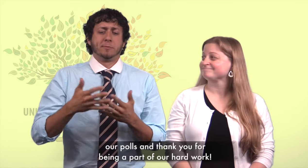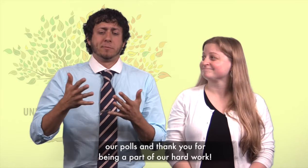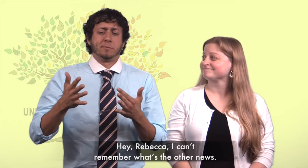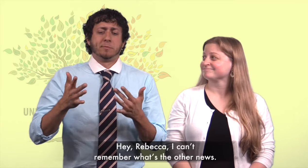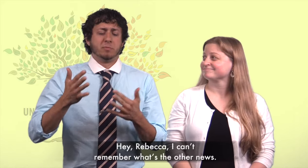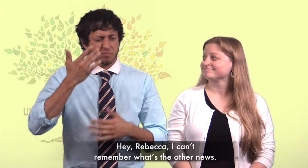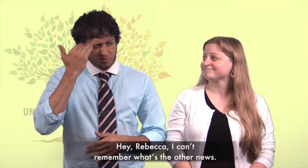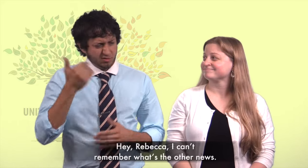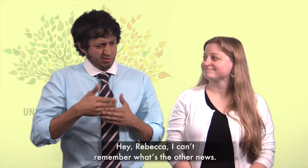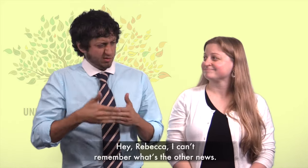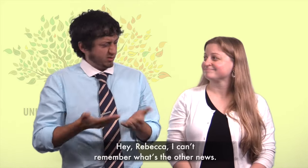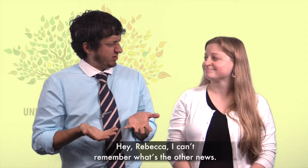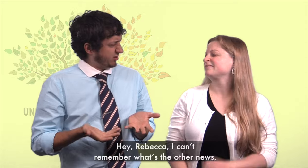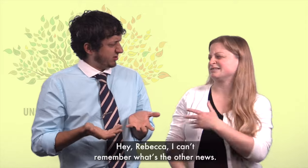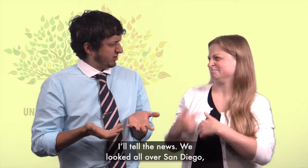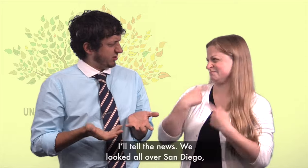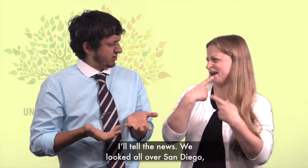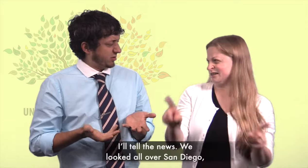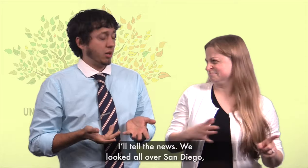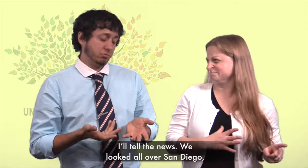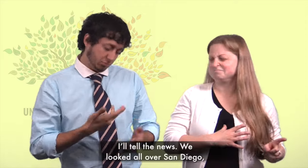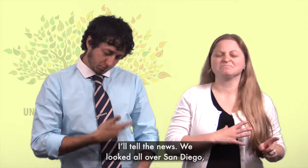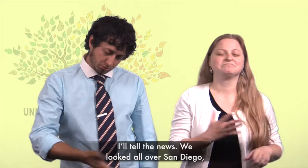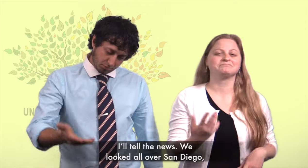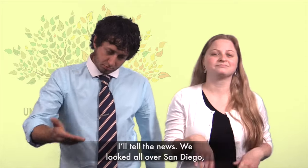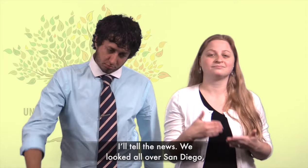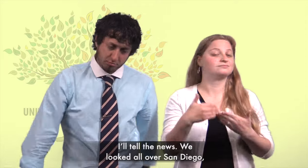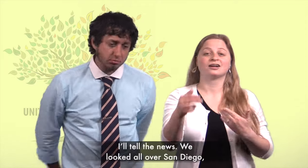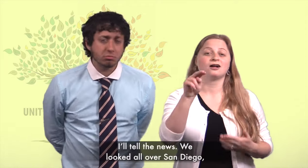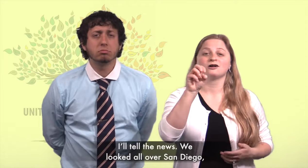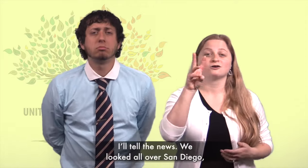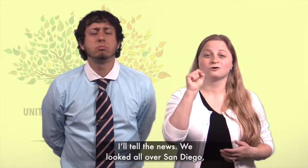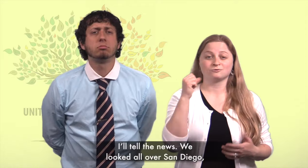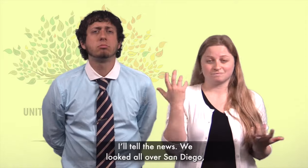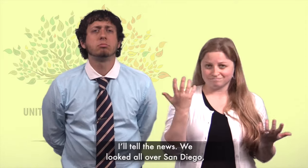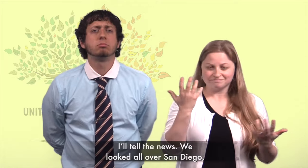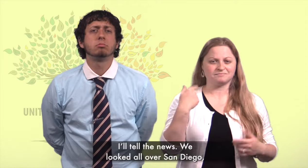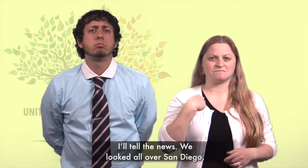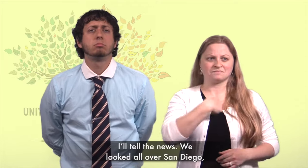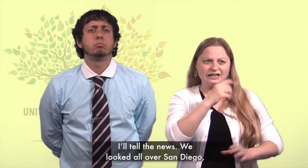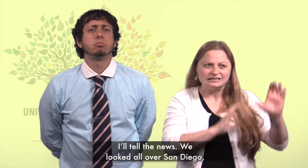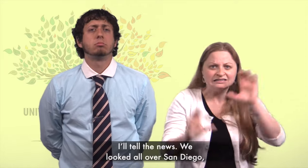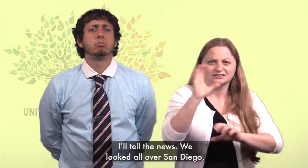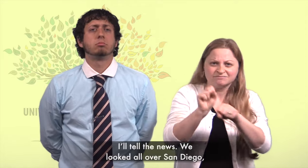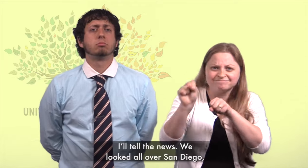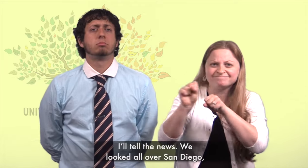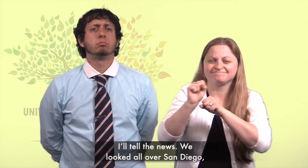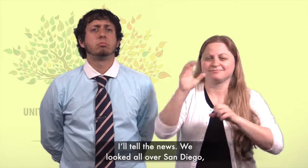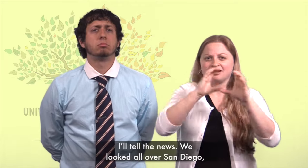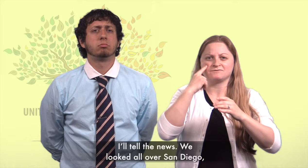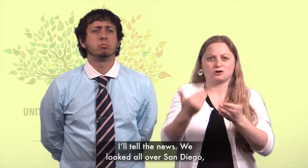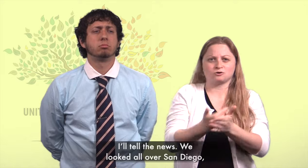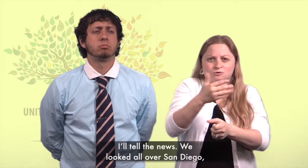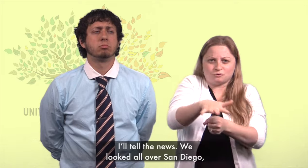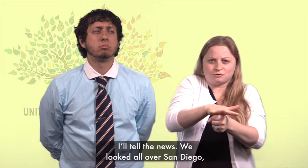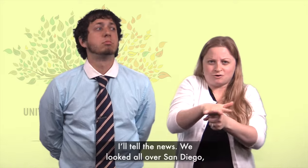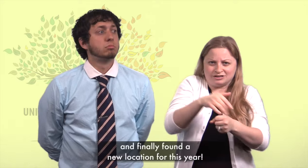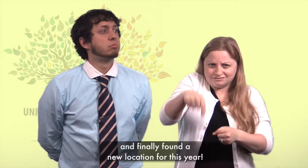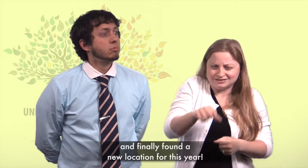Hey, Rebecca, I can't remember what's next. I'll tell the news. We looked all over San Diego and